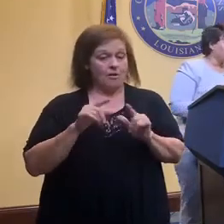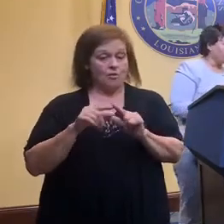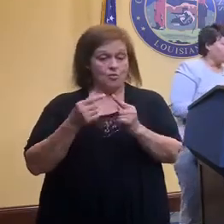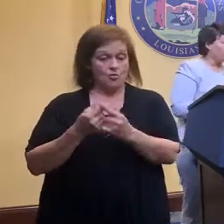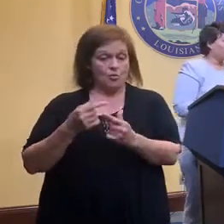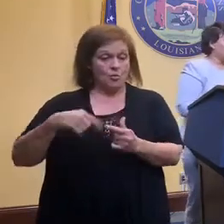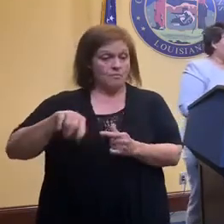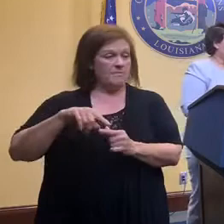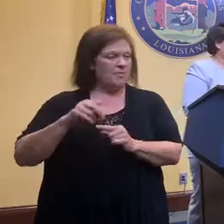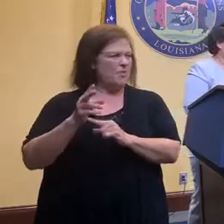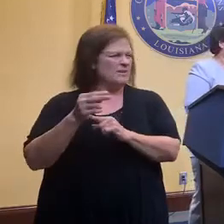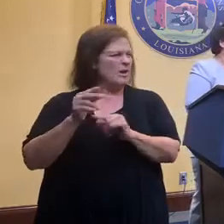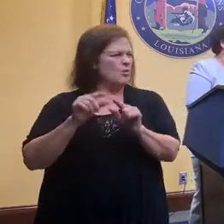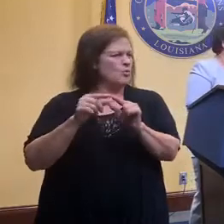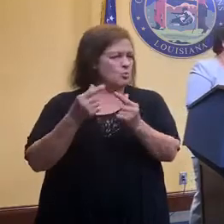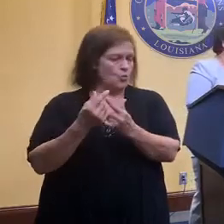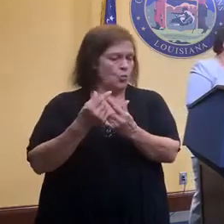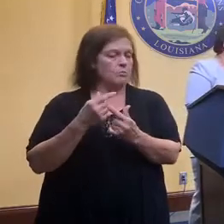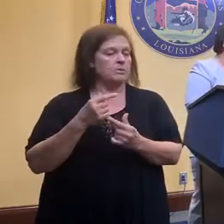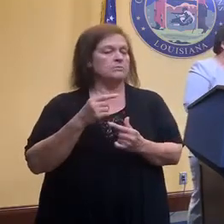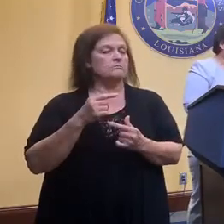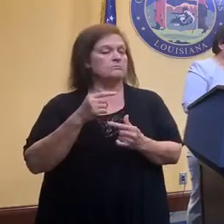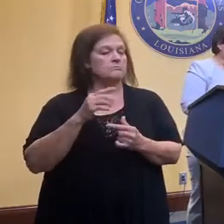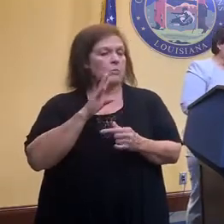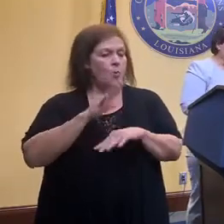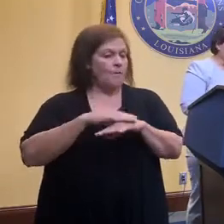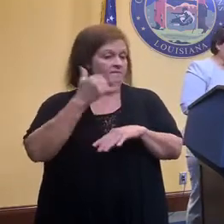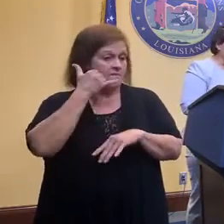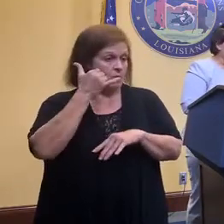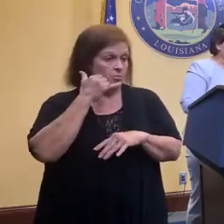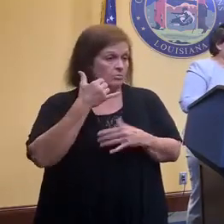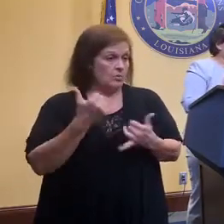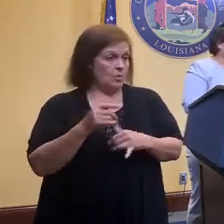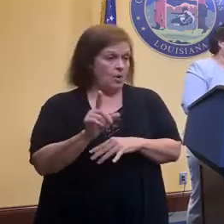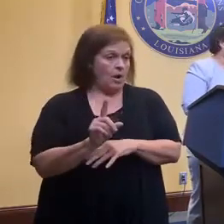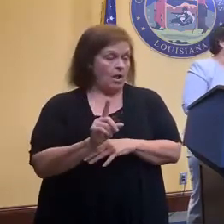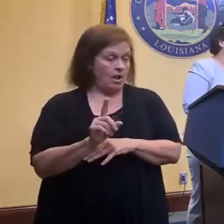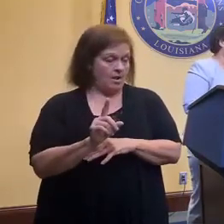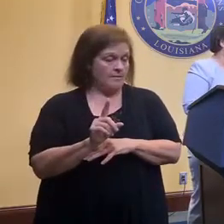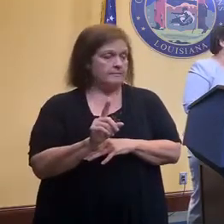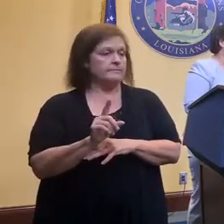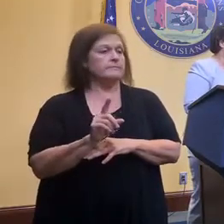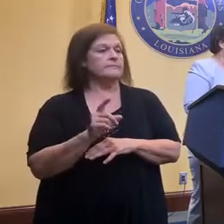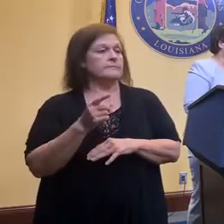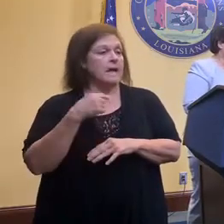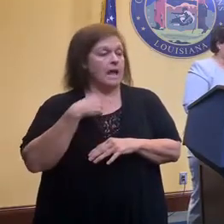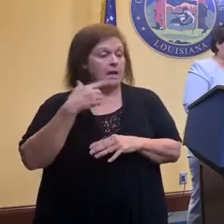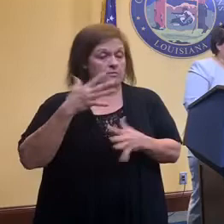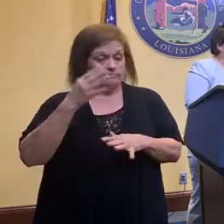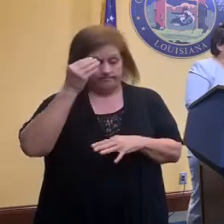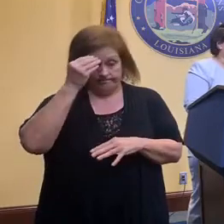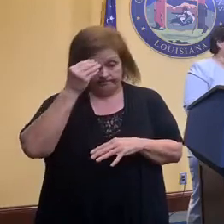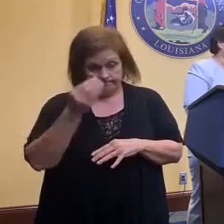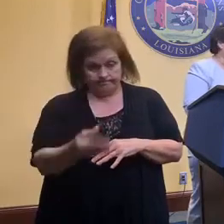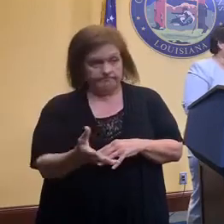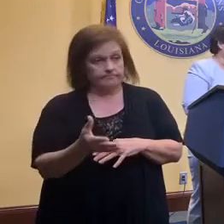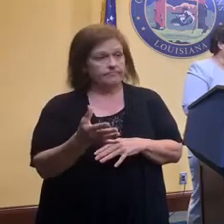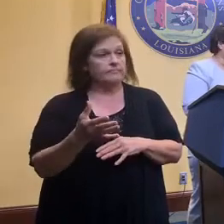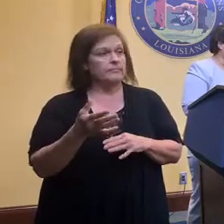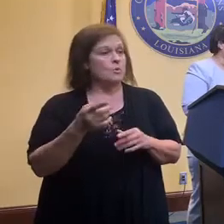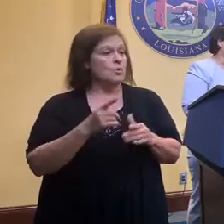was today at 1 p.m. and I gave them information regarding